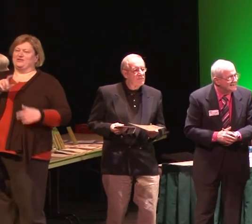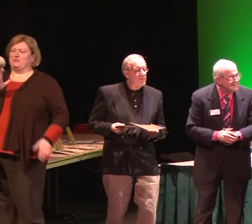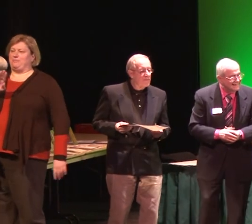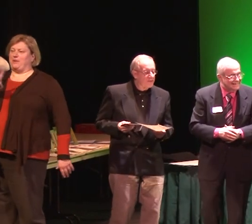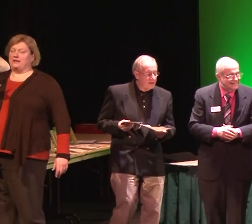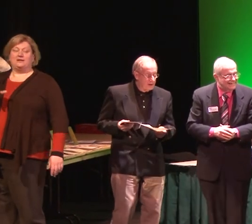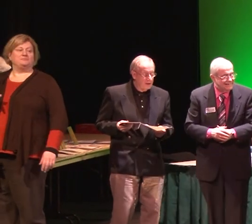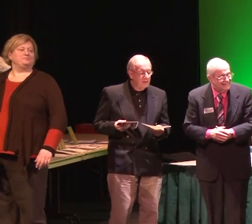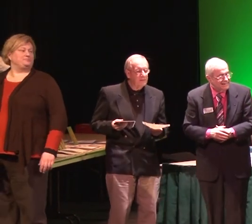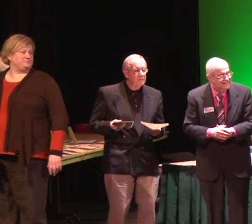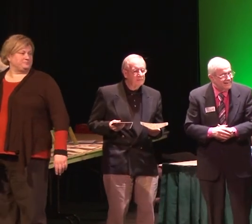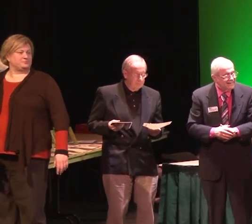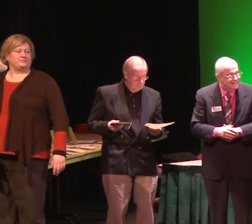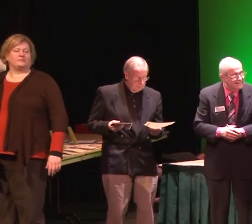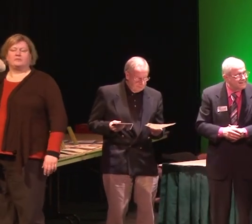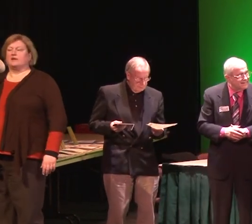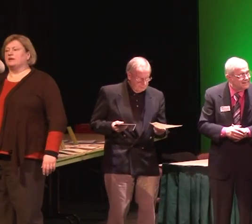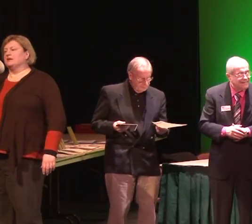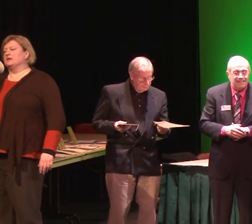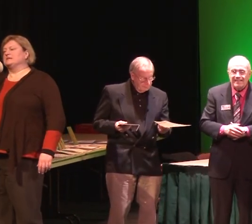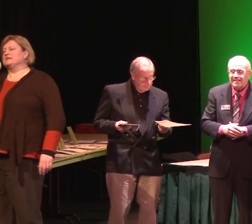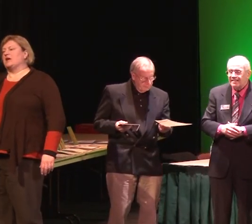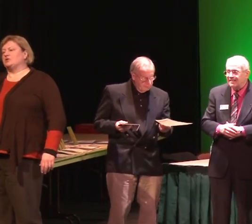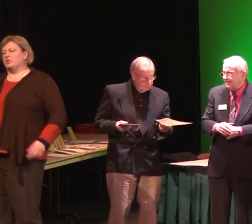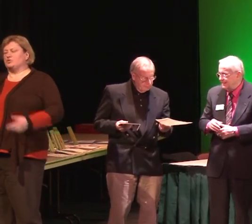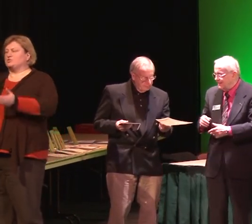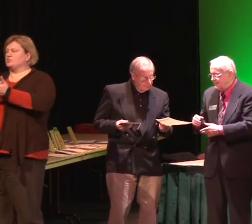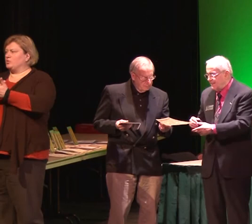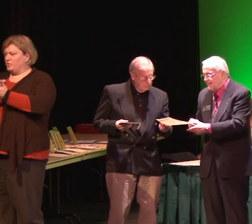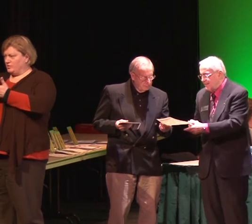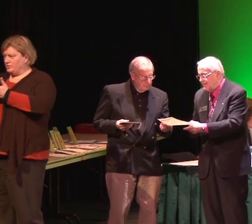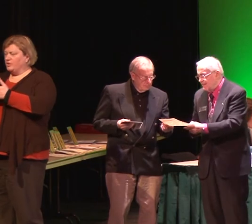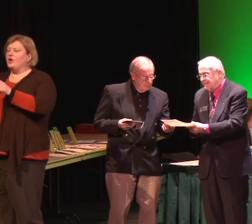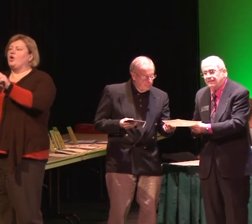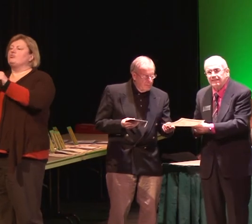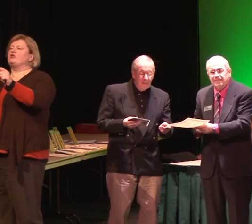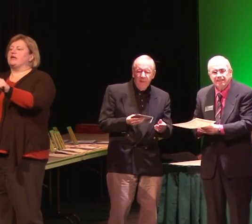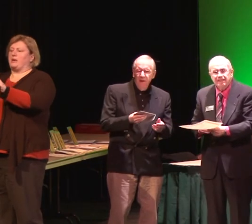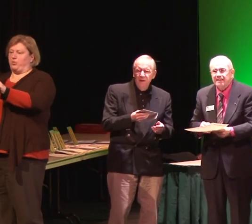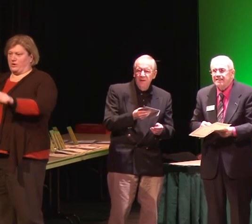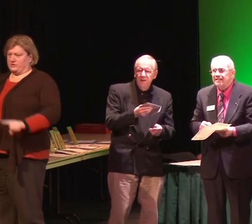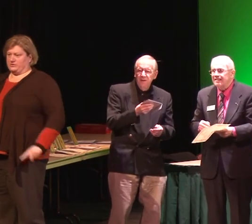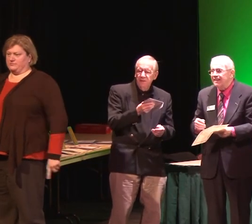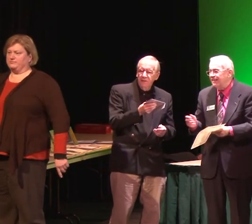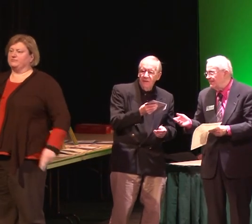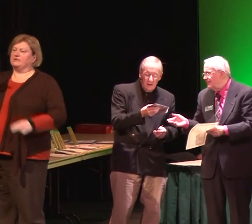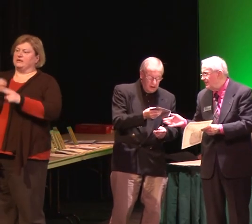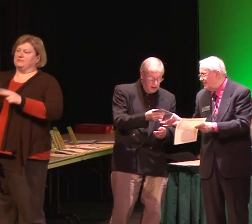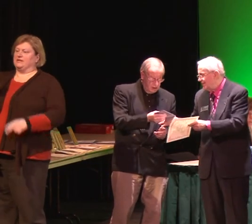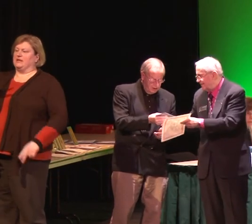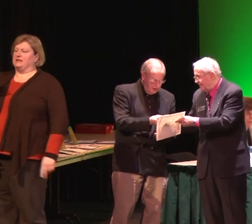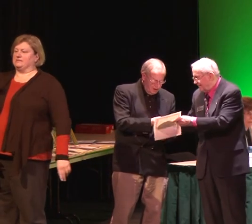From Espirito Santo School, Elizabeth Brillante, Breaking Point.